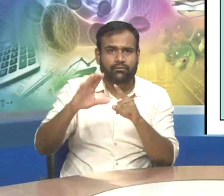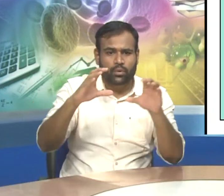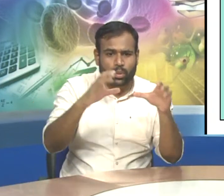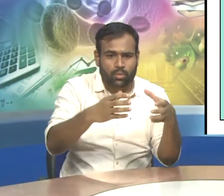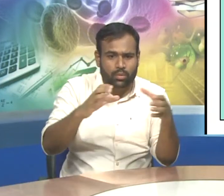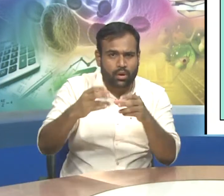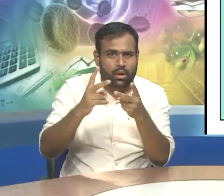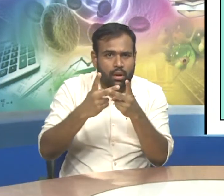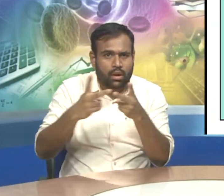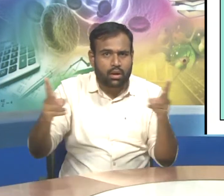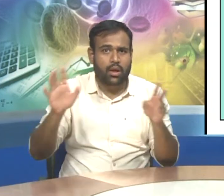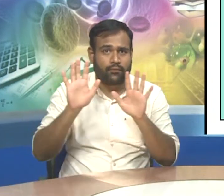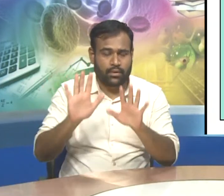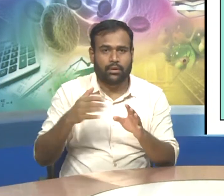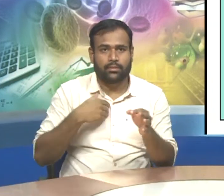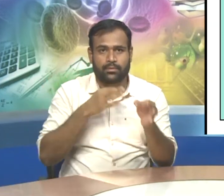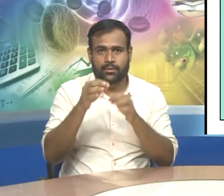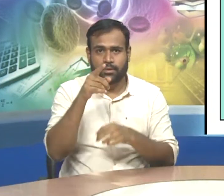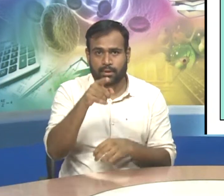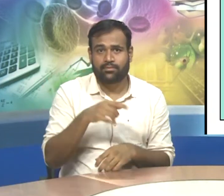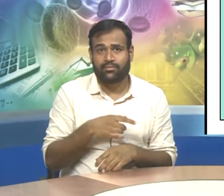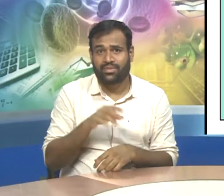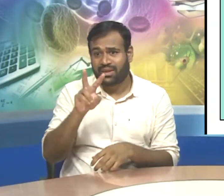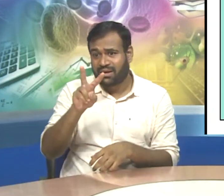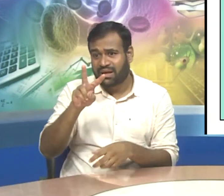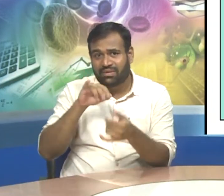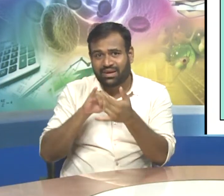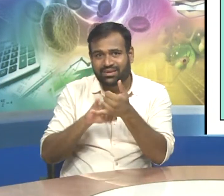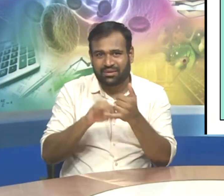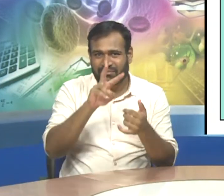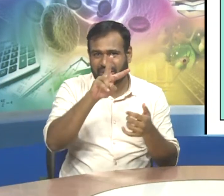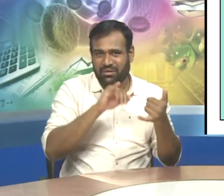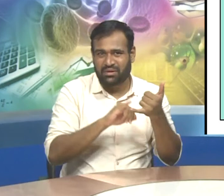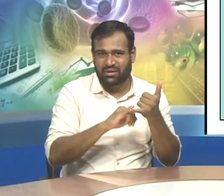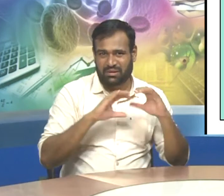Let us now understand the composition of the Legislative Council.